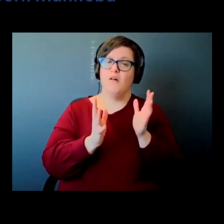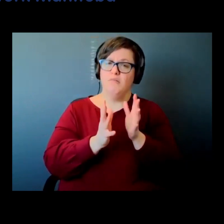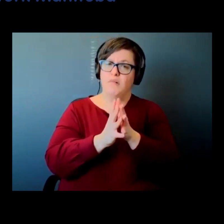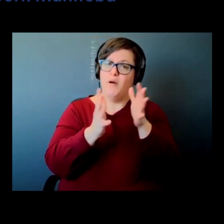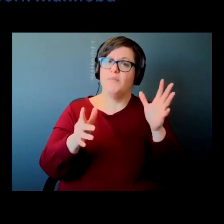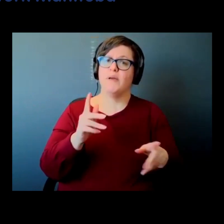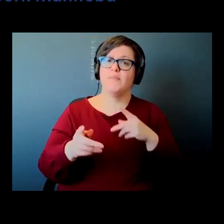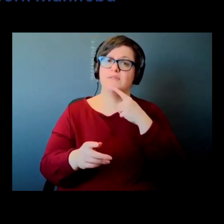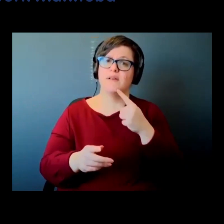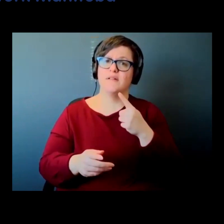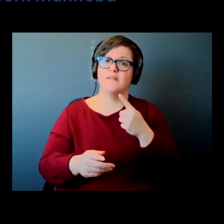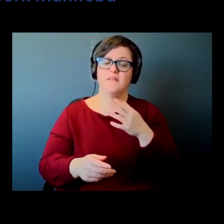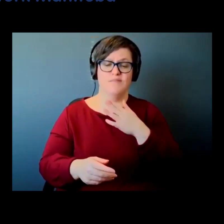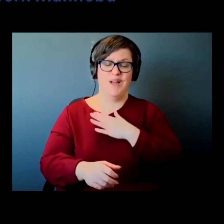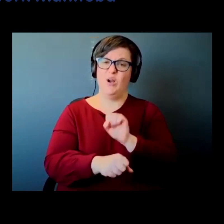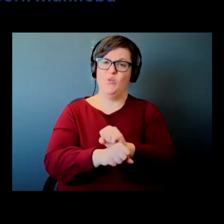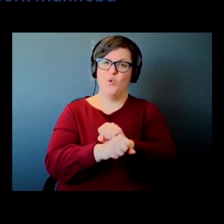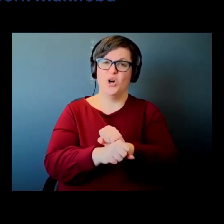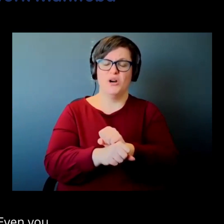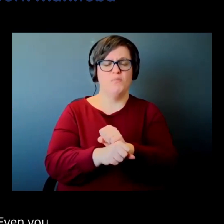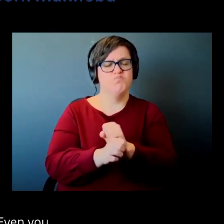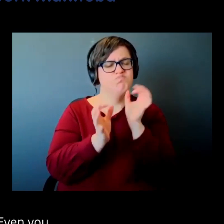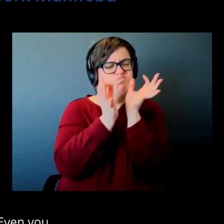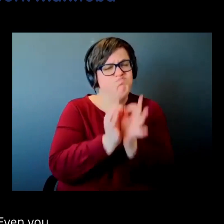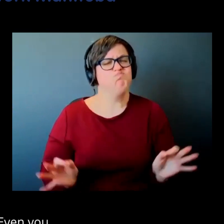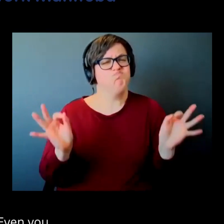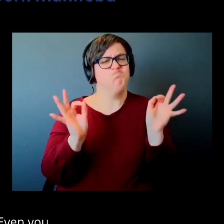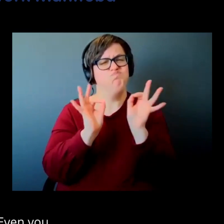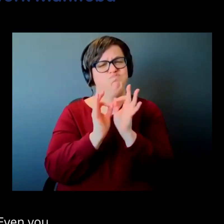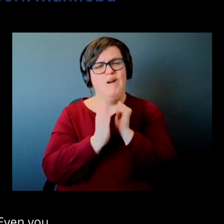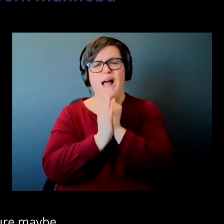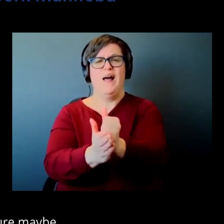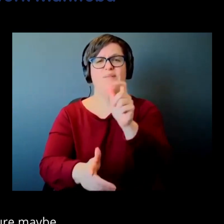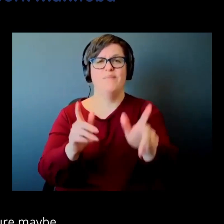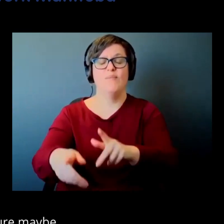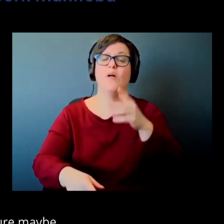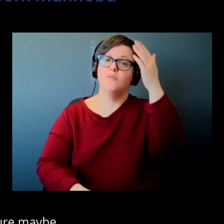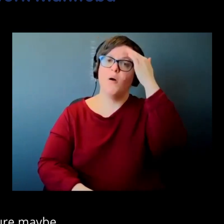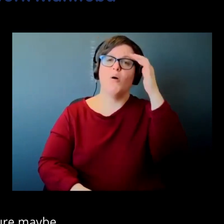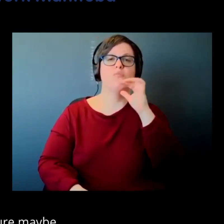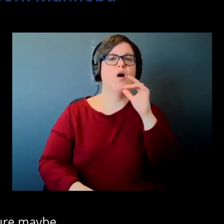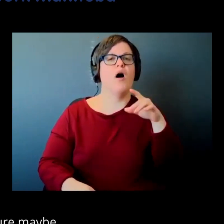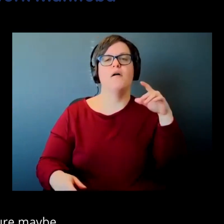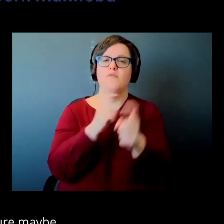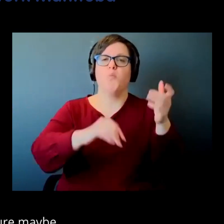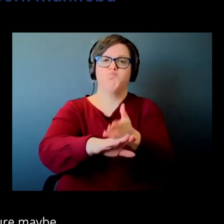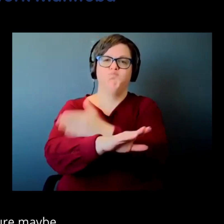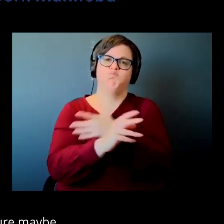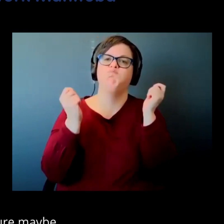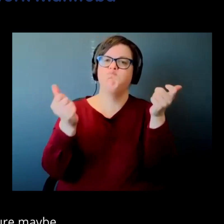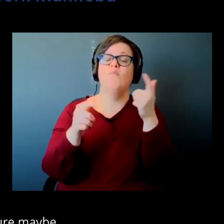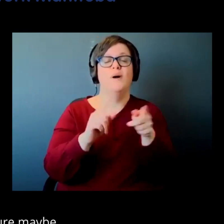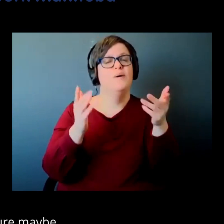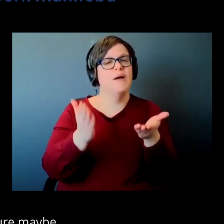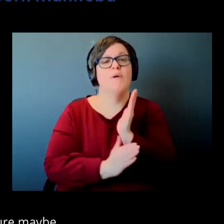necessary in helping so many. And they said even if you don't see a change now, it'll hopefully, you know, people in the future may be